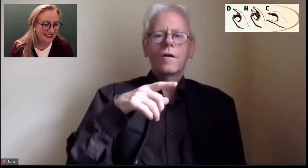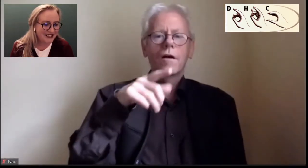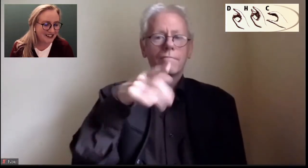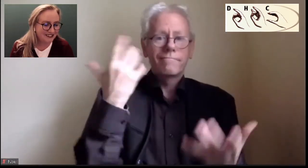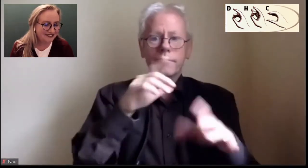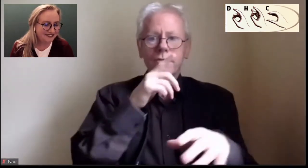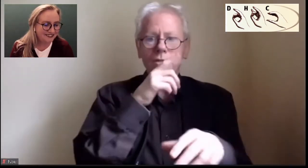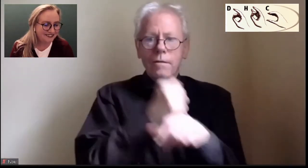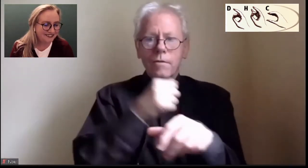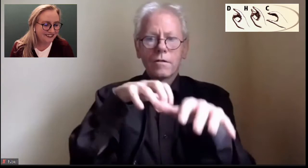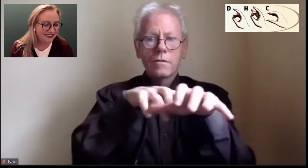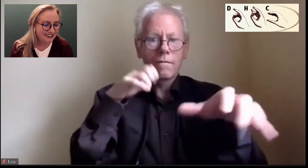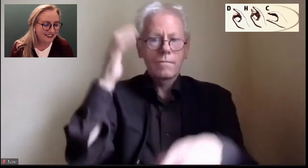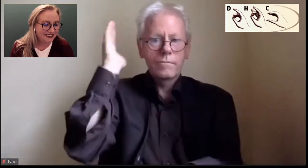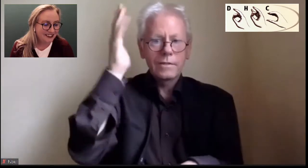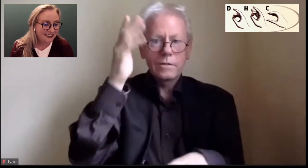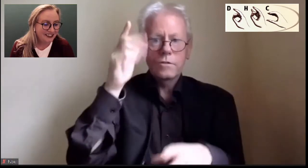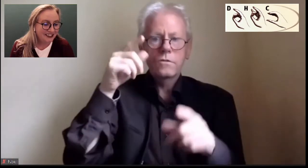Thank you.